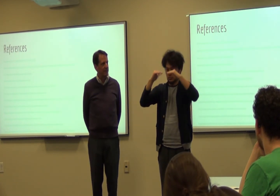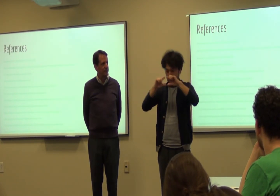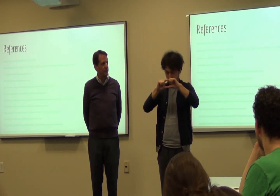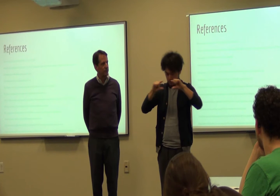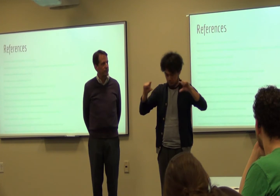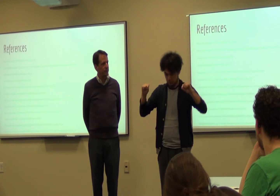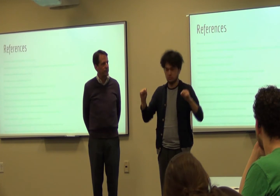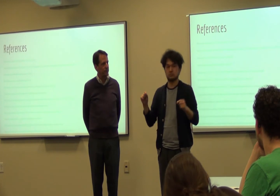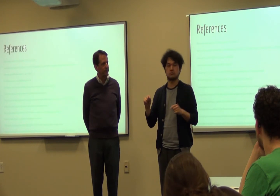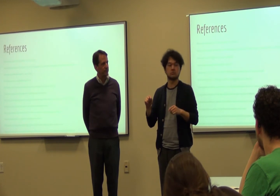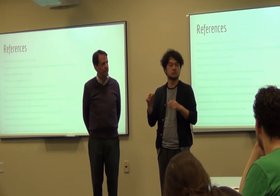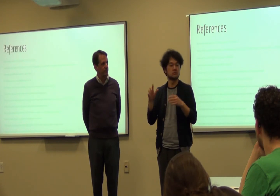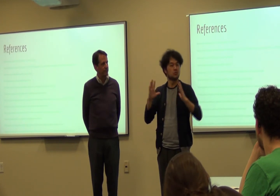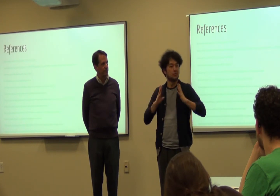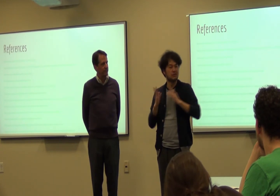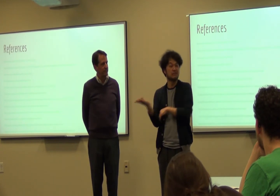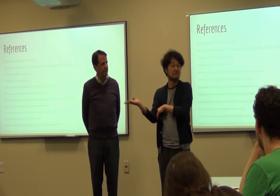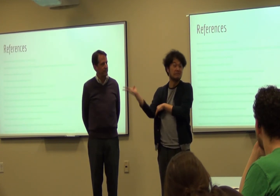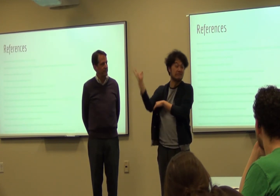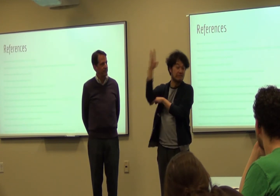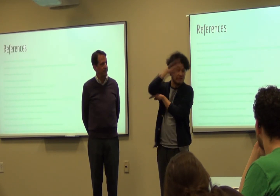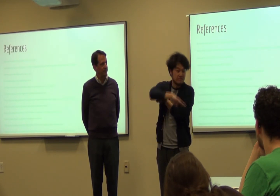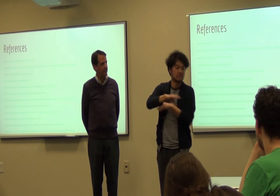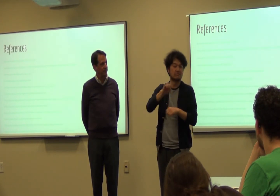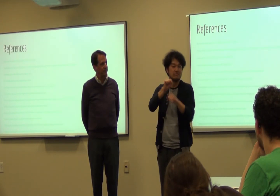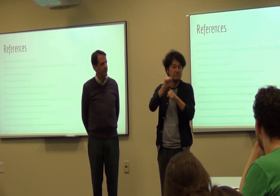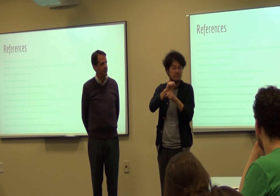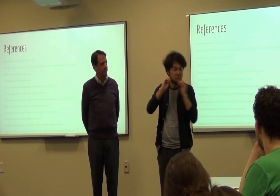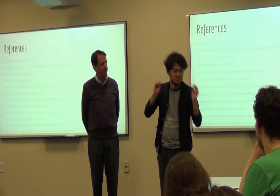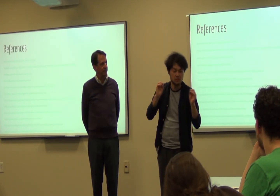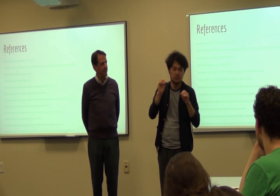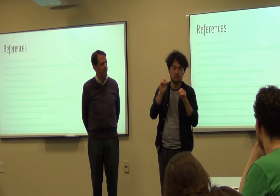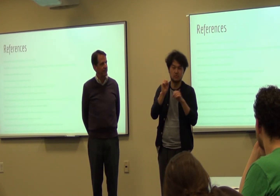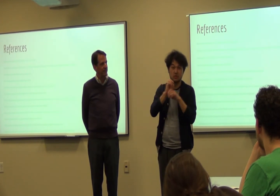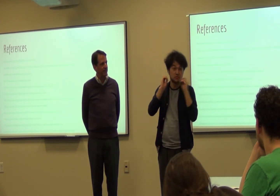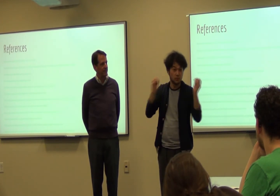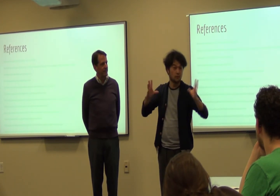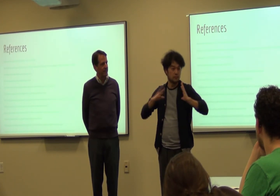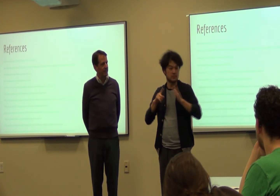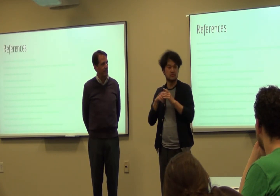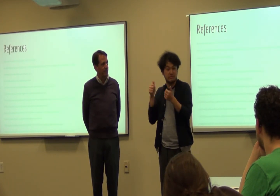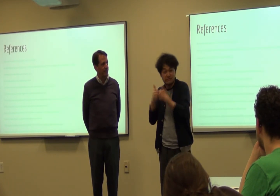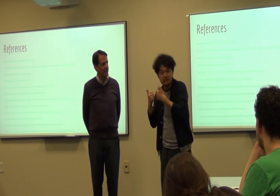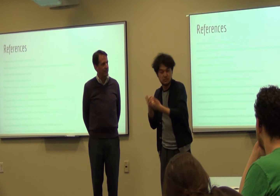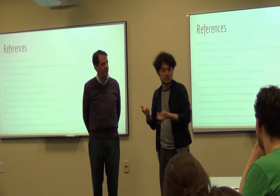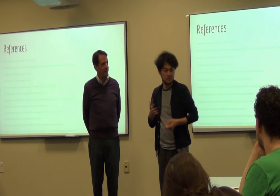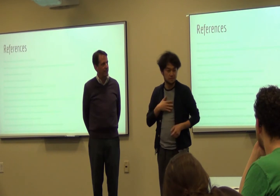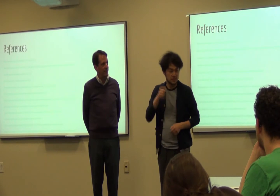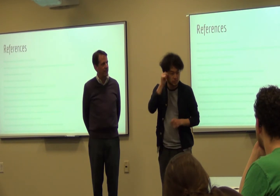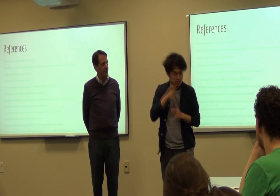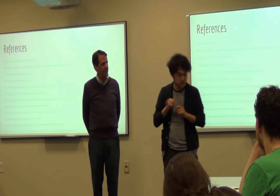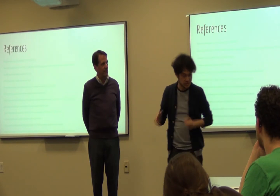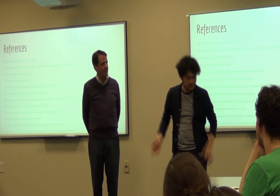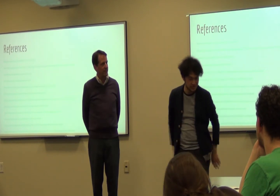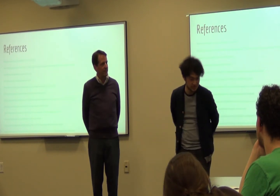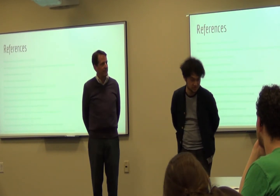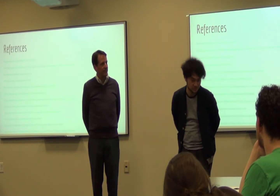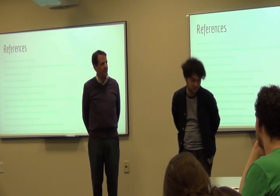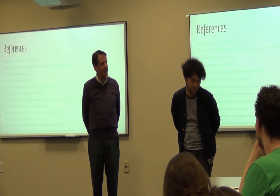you kind of come down the pyramid here, you know, some are out, you know, they don't have a job, but, you know, they'll play some games or they'll do